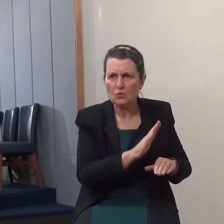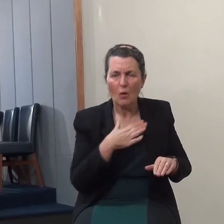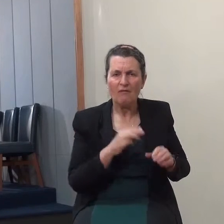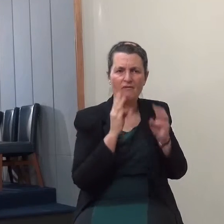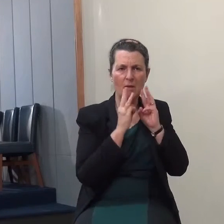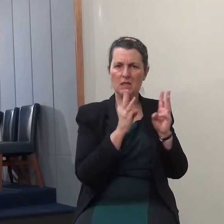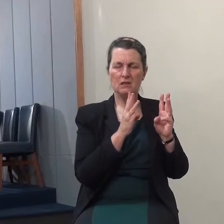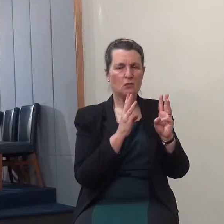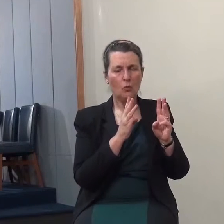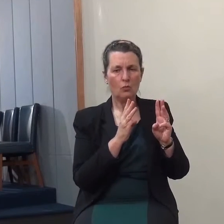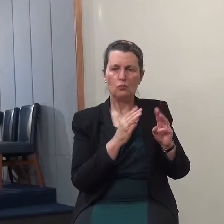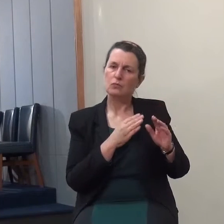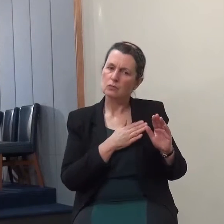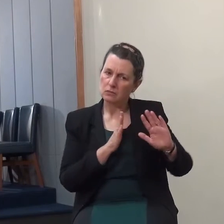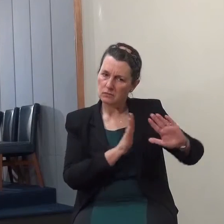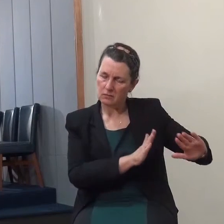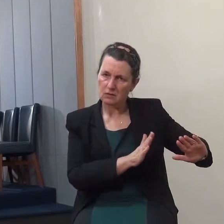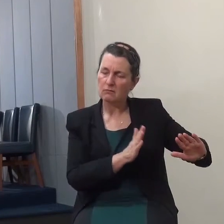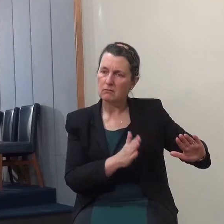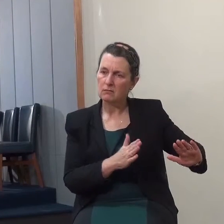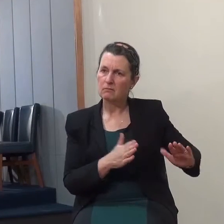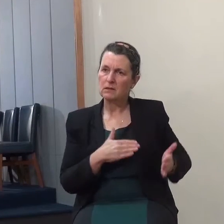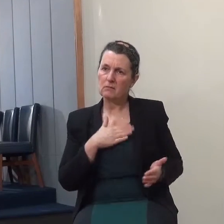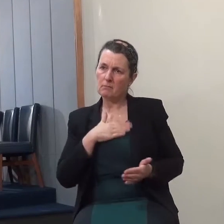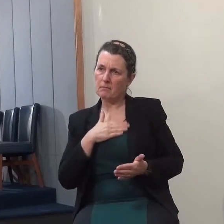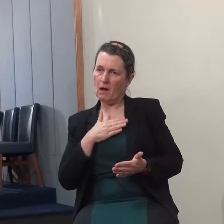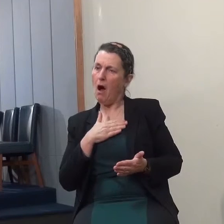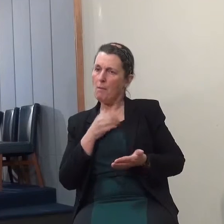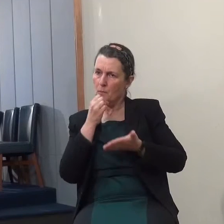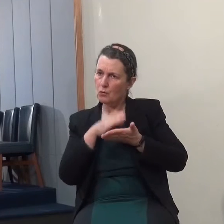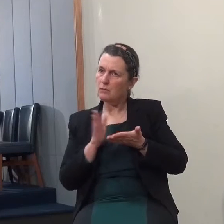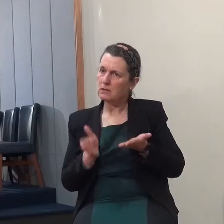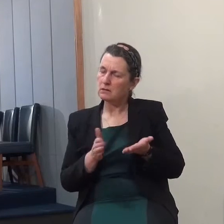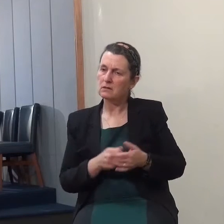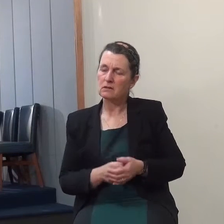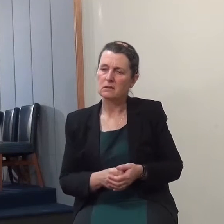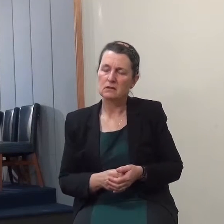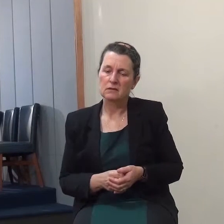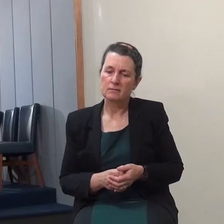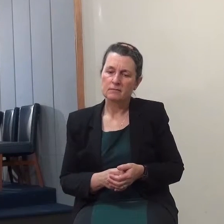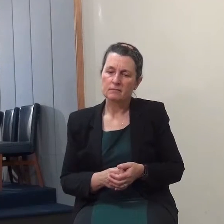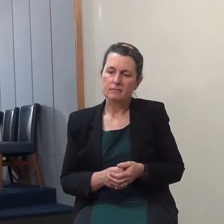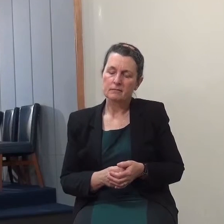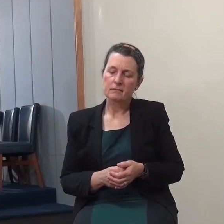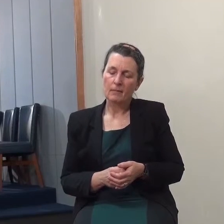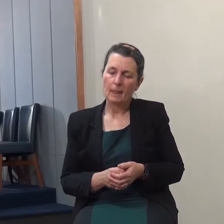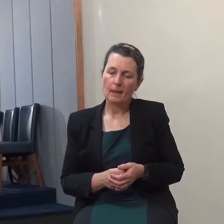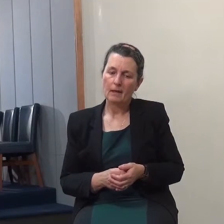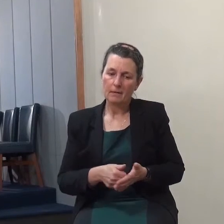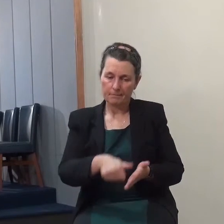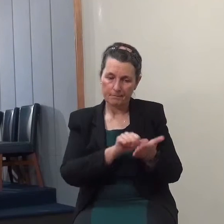But people who are genuine and pure in heart. And then in verse 9,